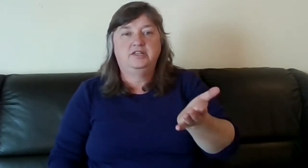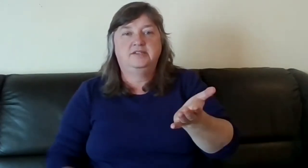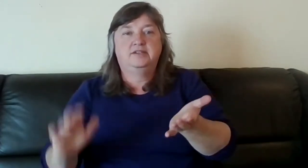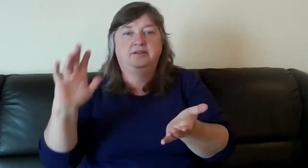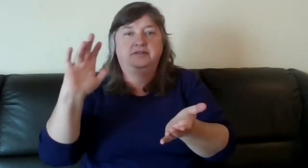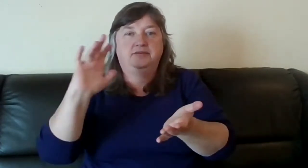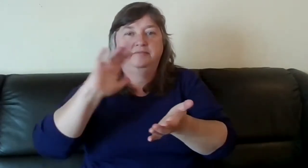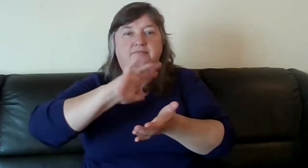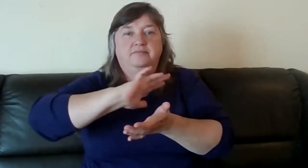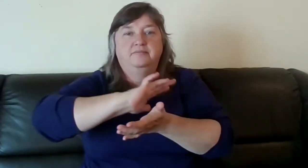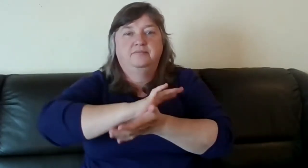Cheese.